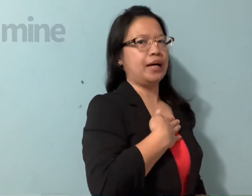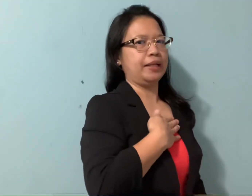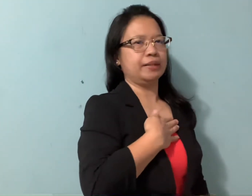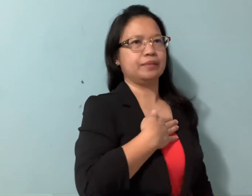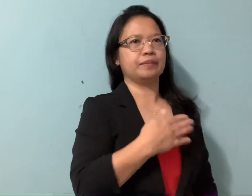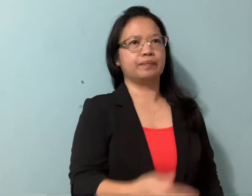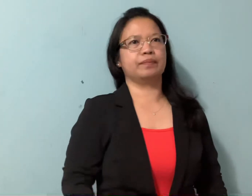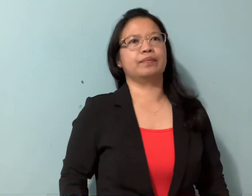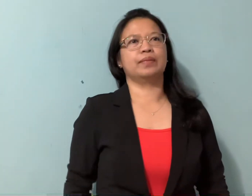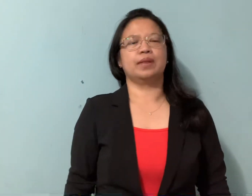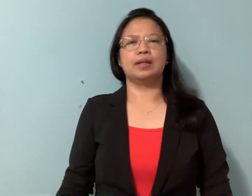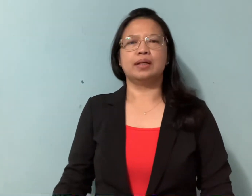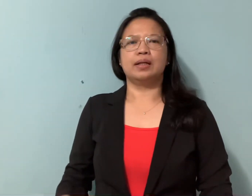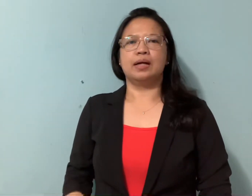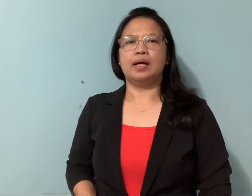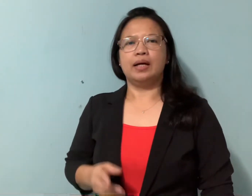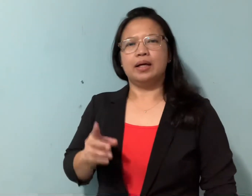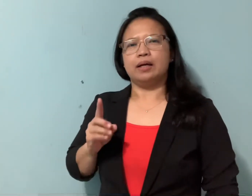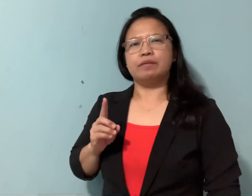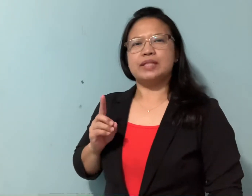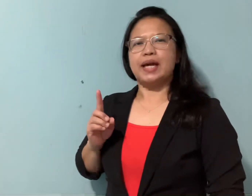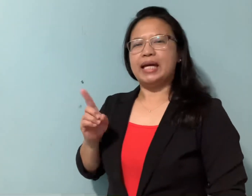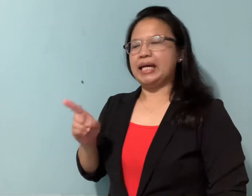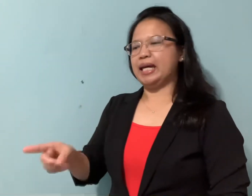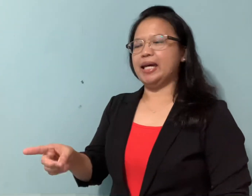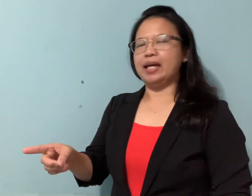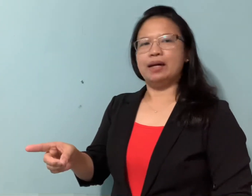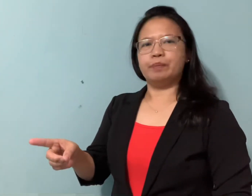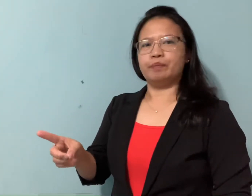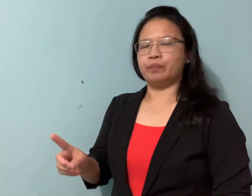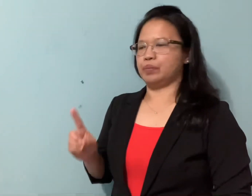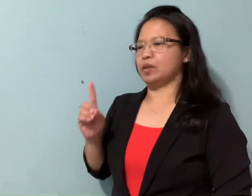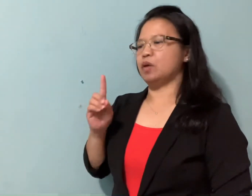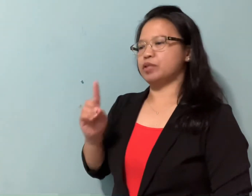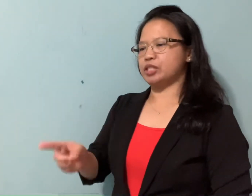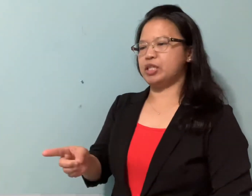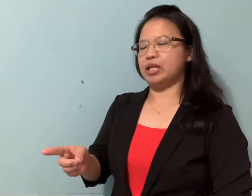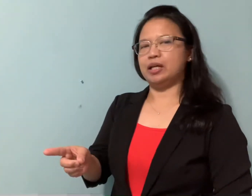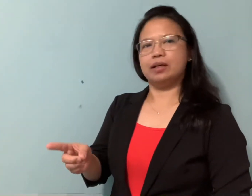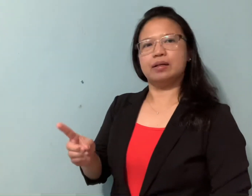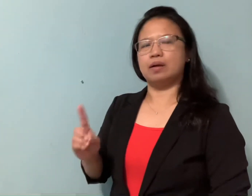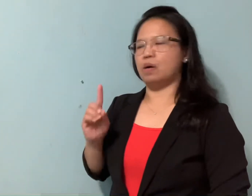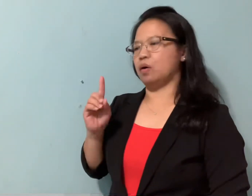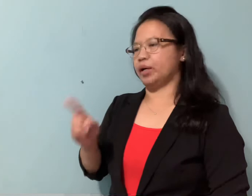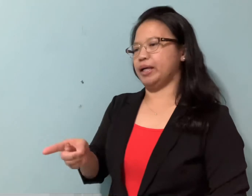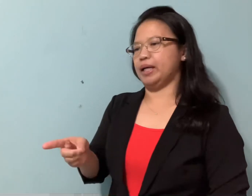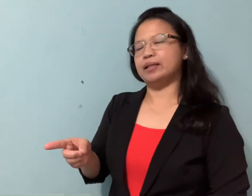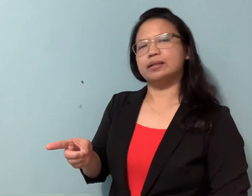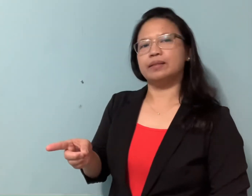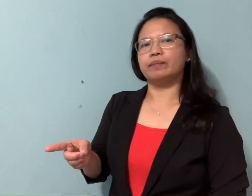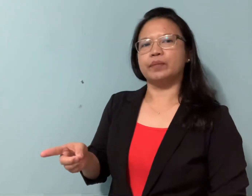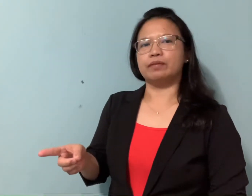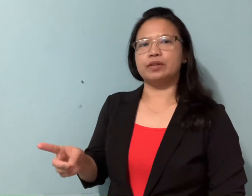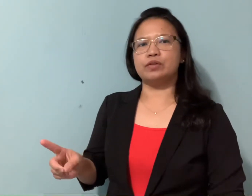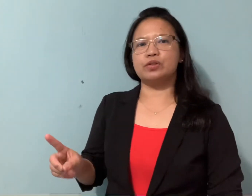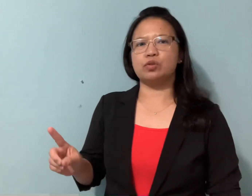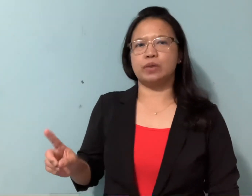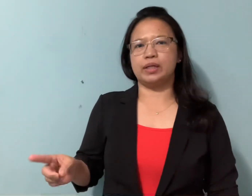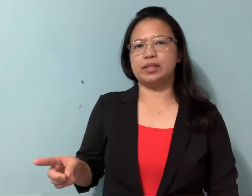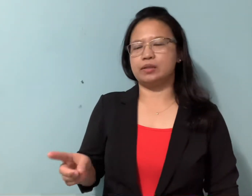Mine. If we say he or she or it, if we use those words, we